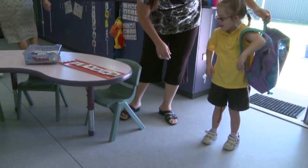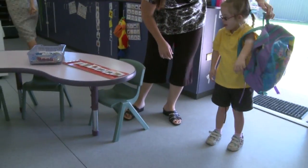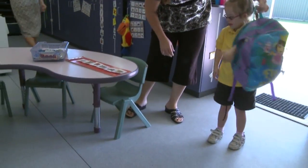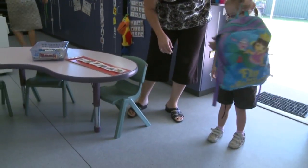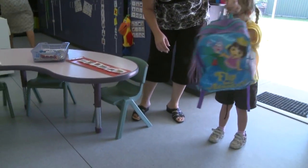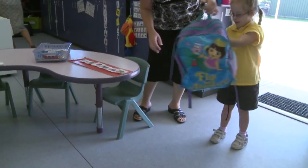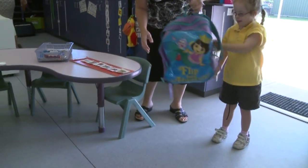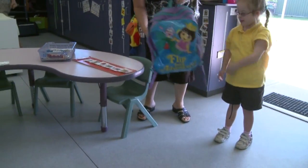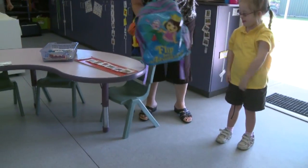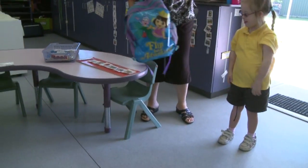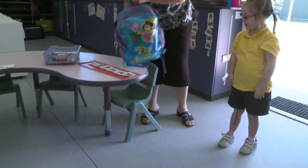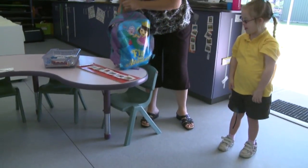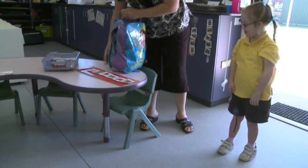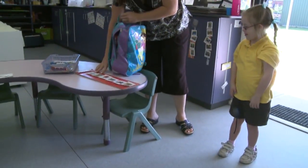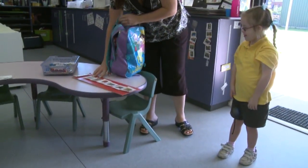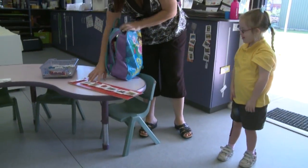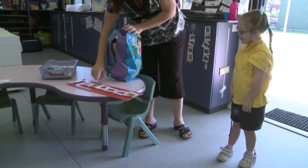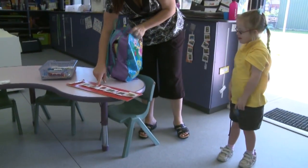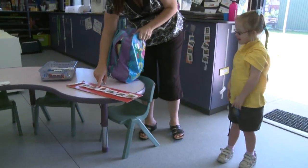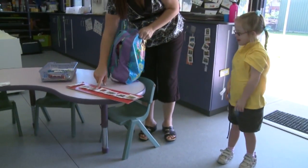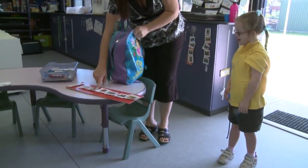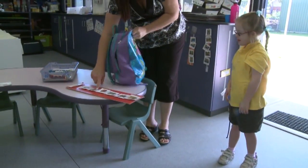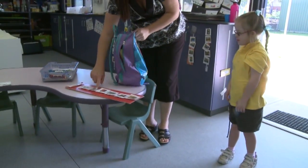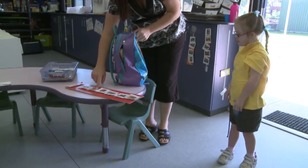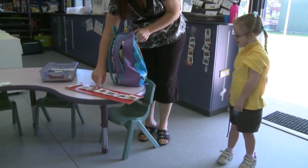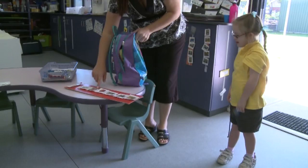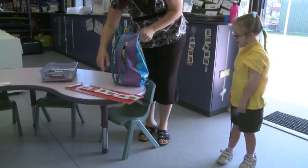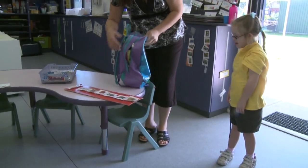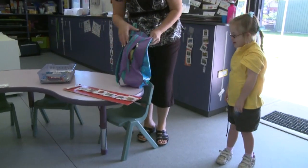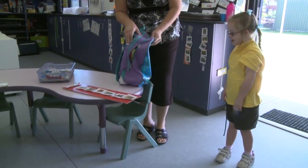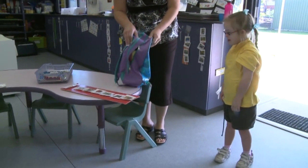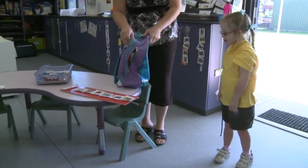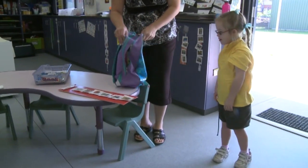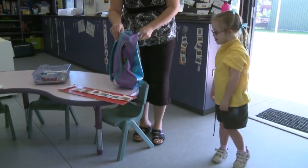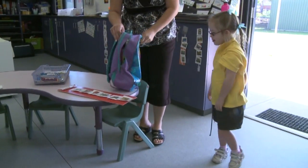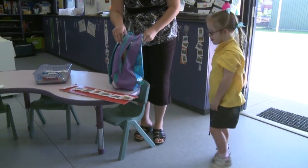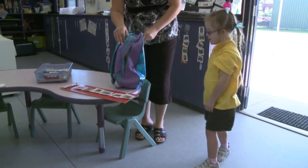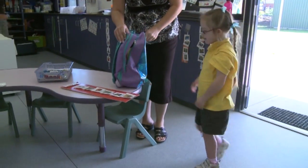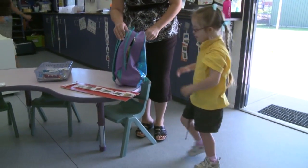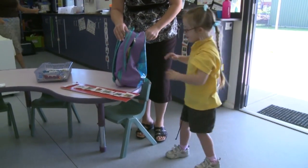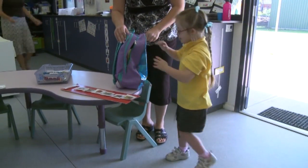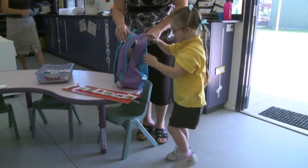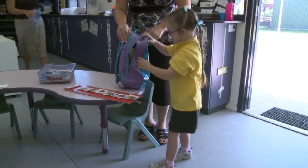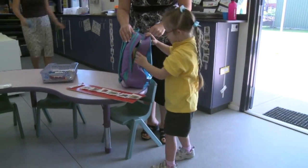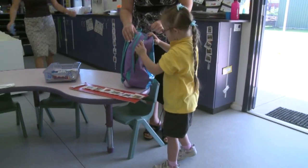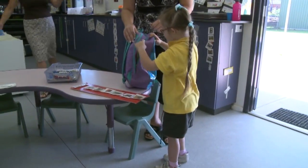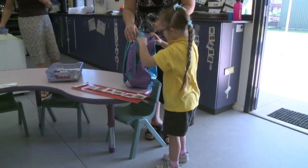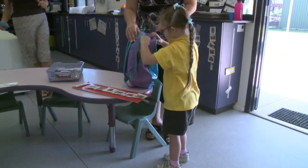desk, or hang up your bag defines the precise steps necessary. So a mini schedule complements the schedule by breaking down the